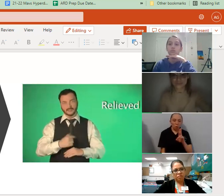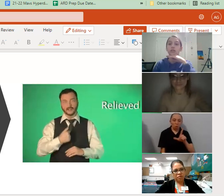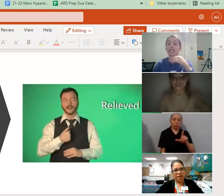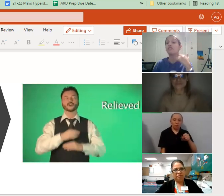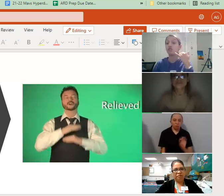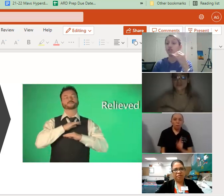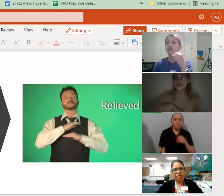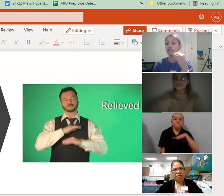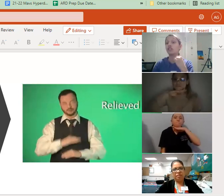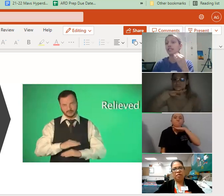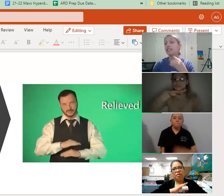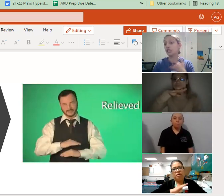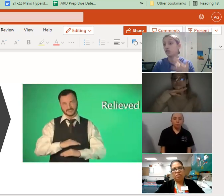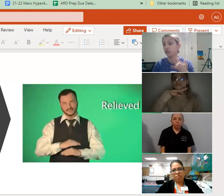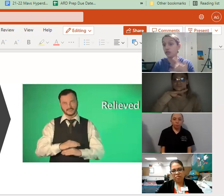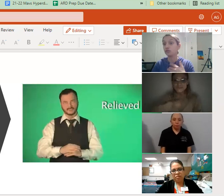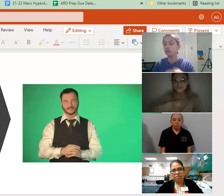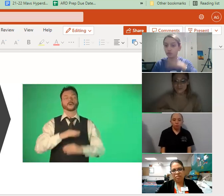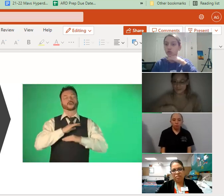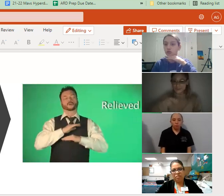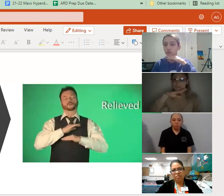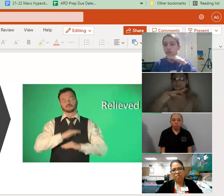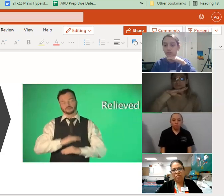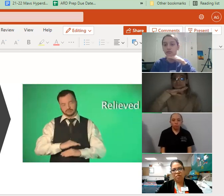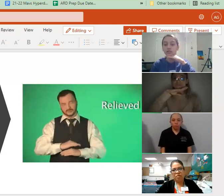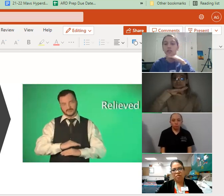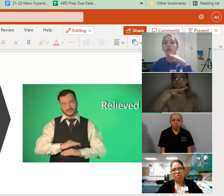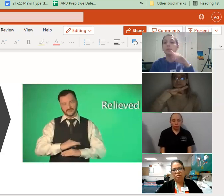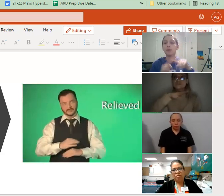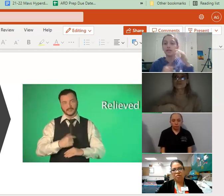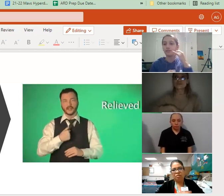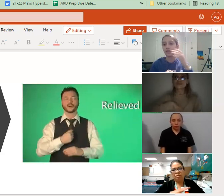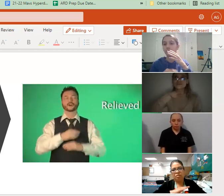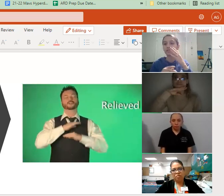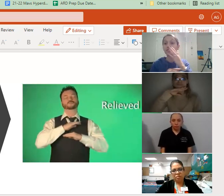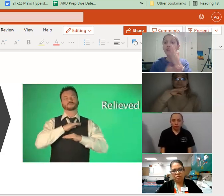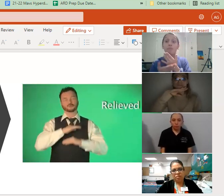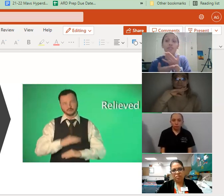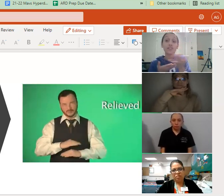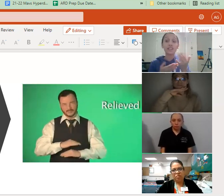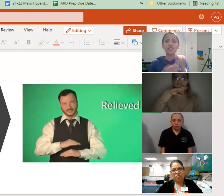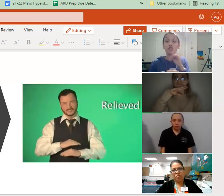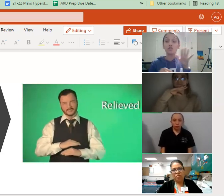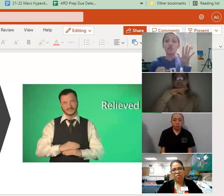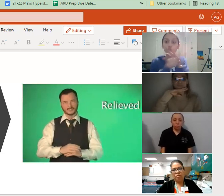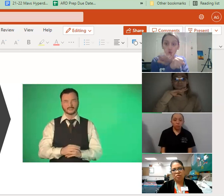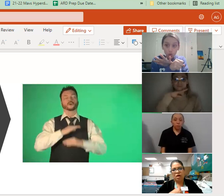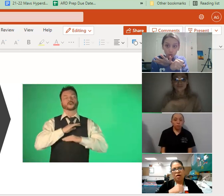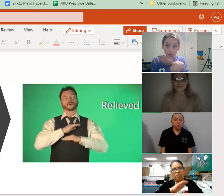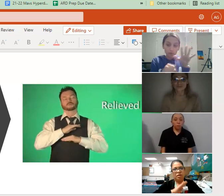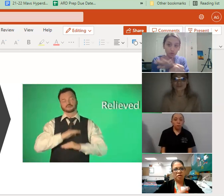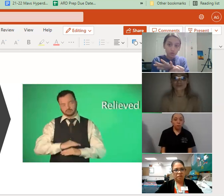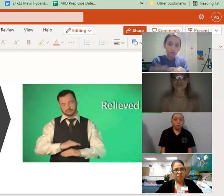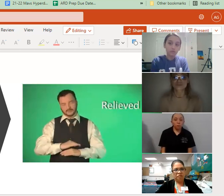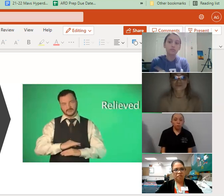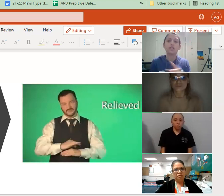So relief. If you're eating and you feel full, yeah. But if like something is full,